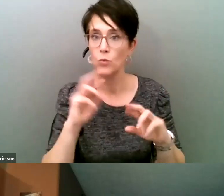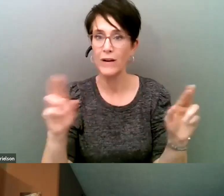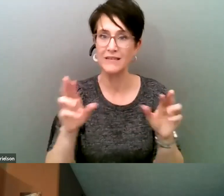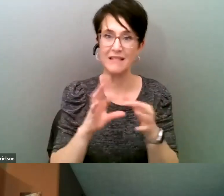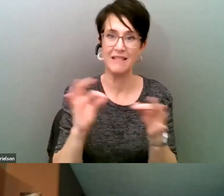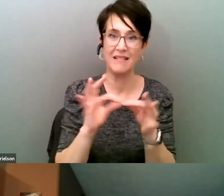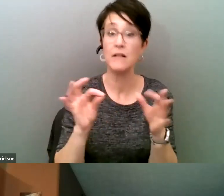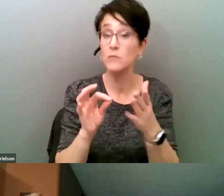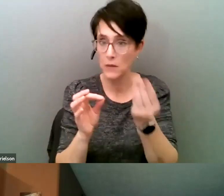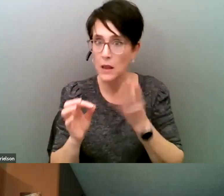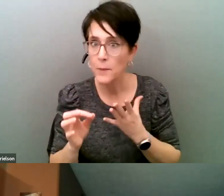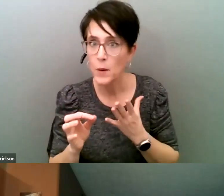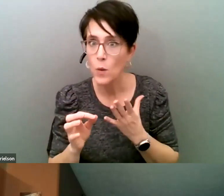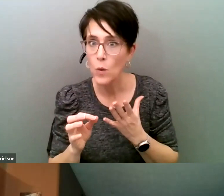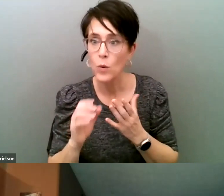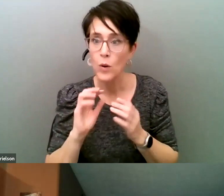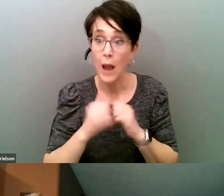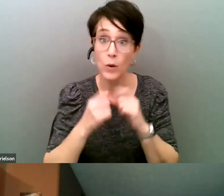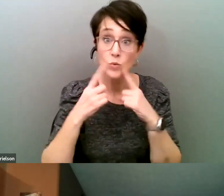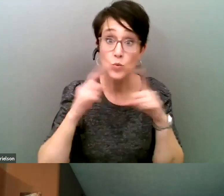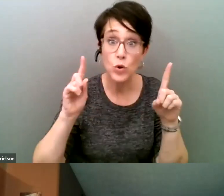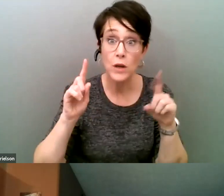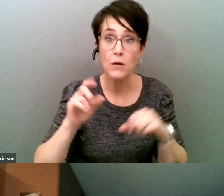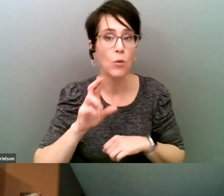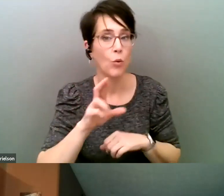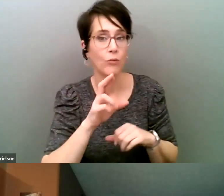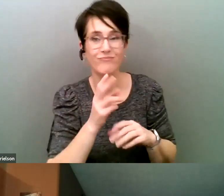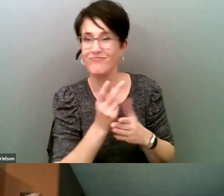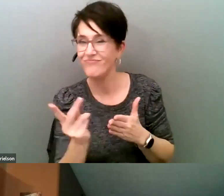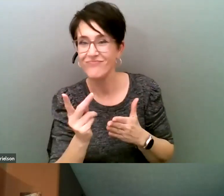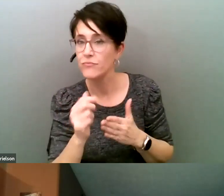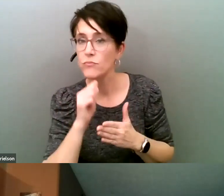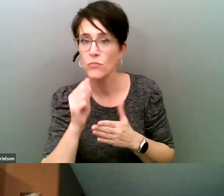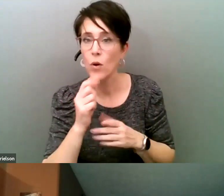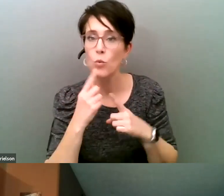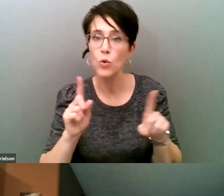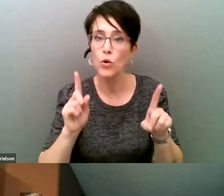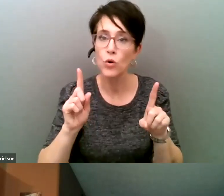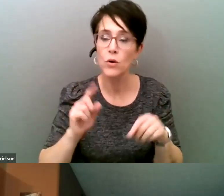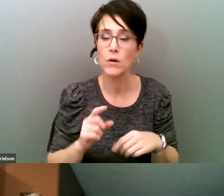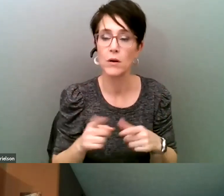Let us know how it's working, how it's not working, and maybe we can help